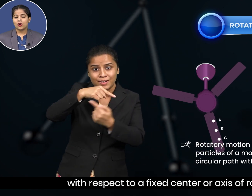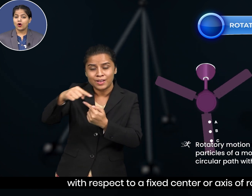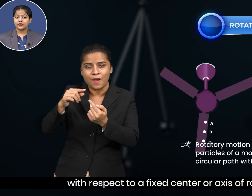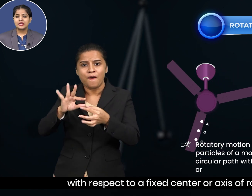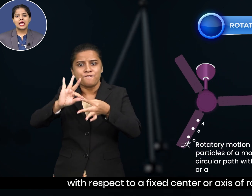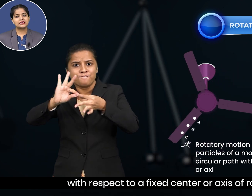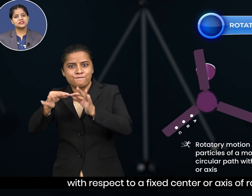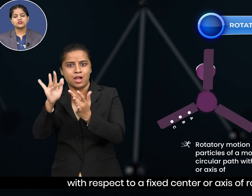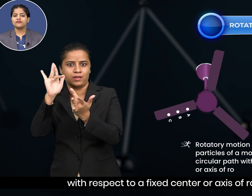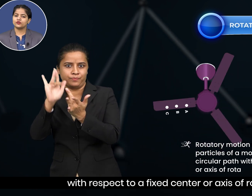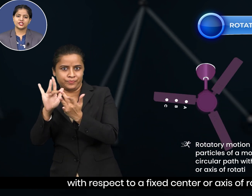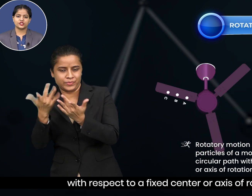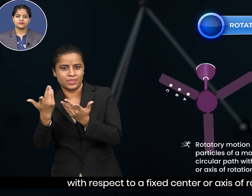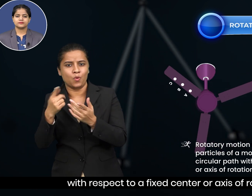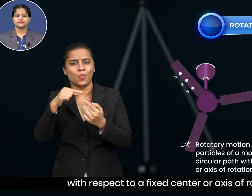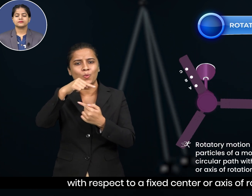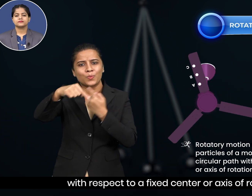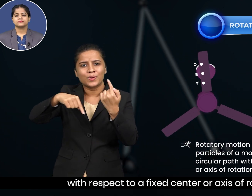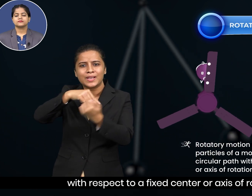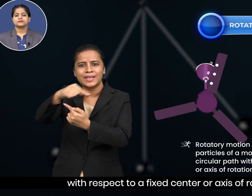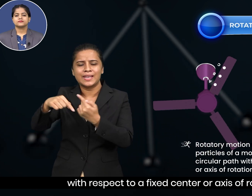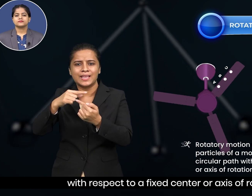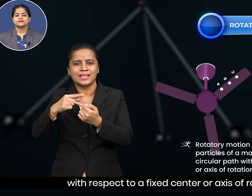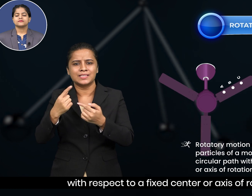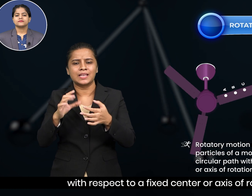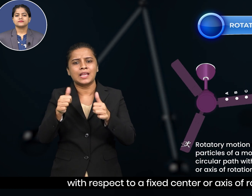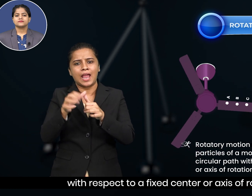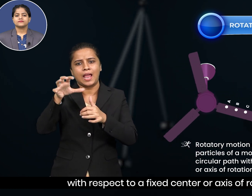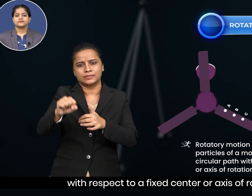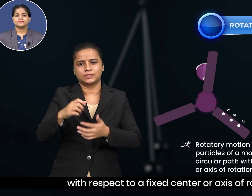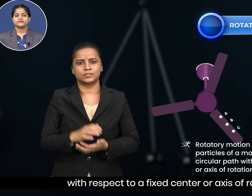center or axis of rotation.